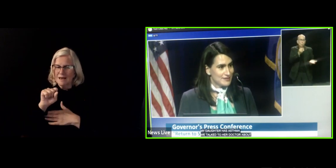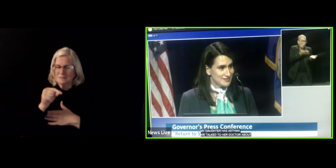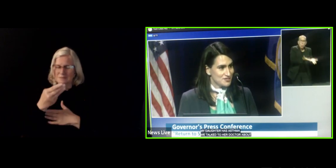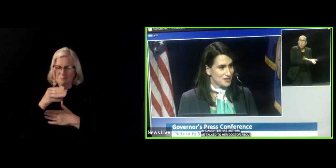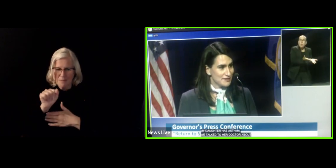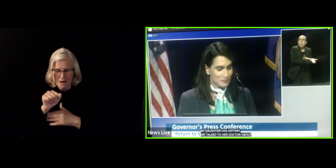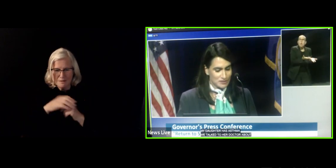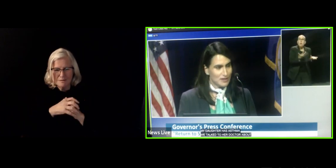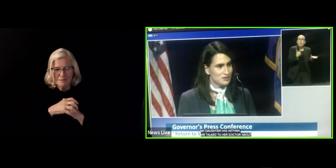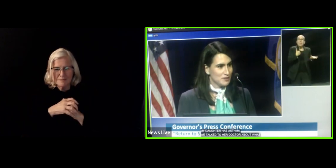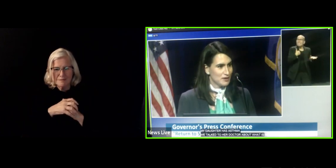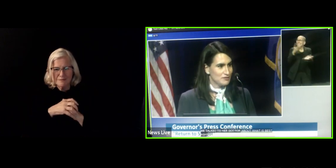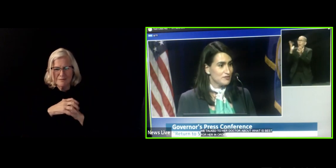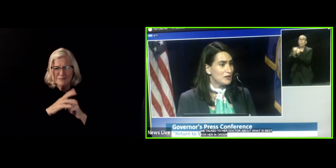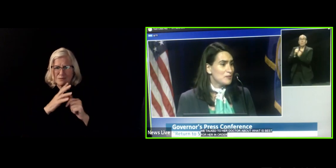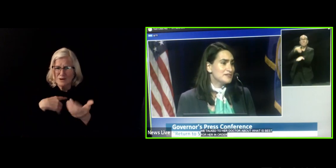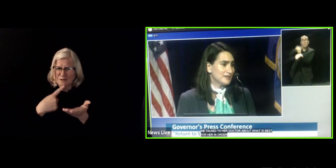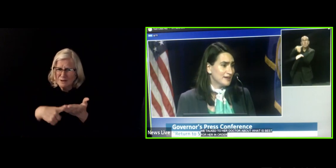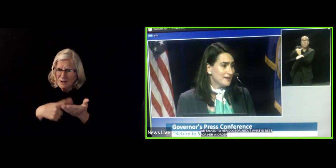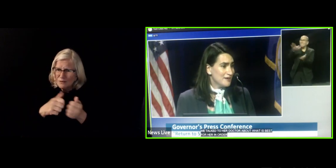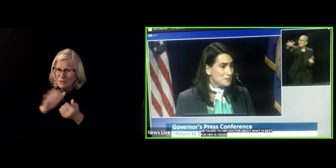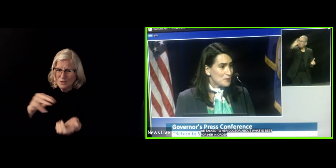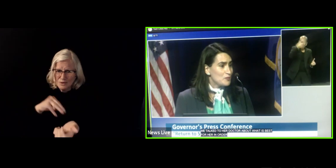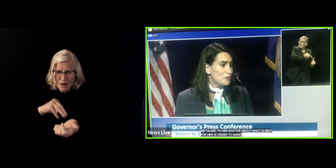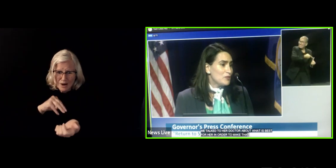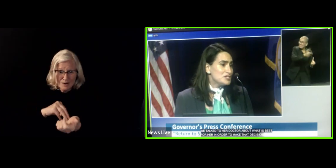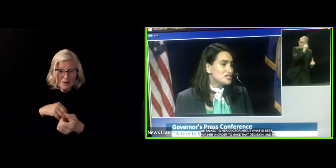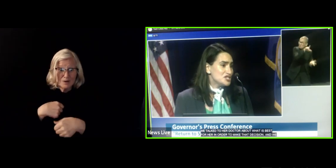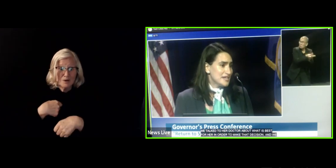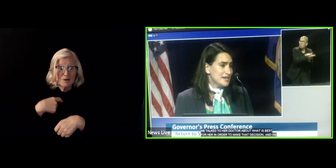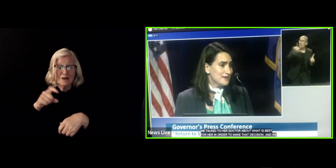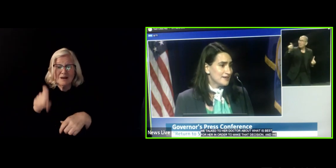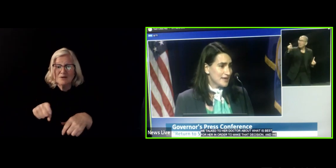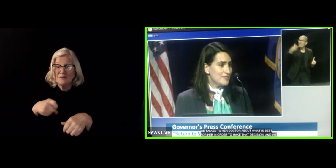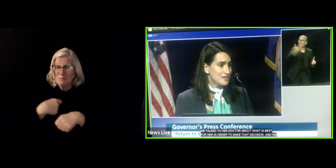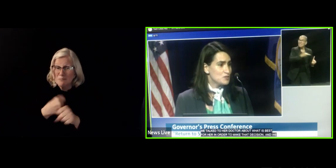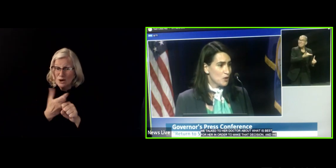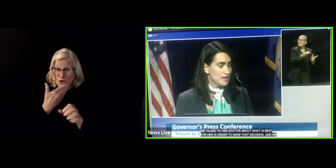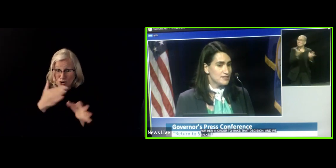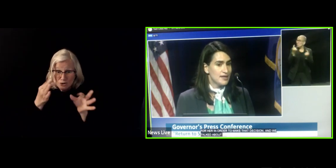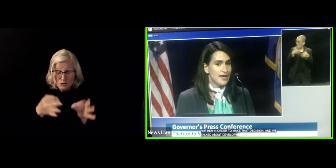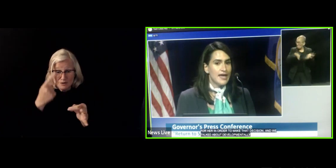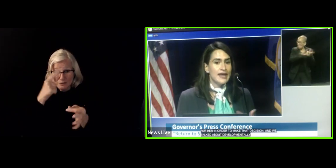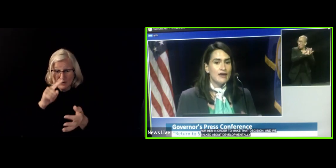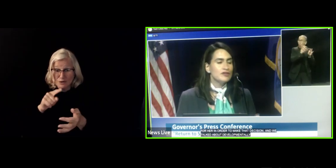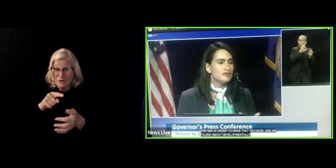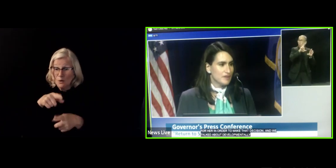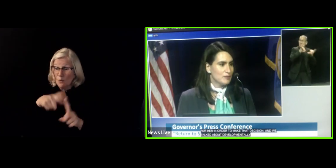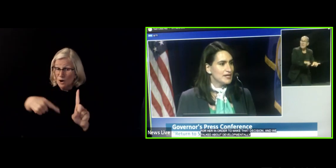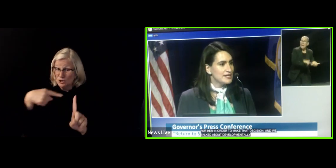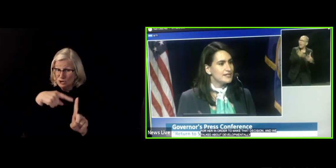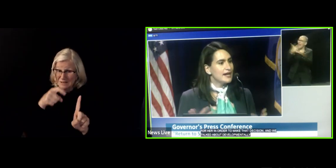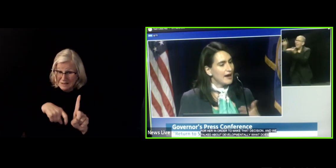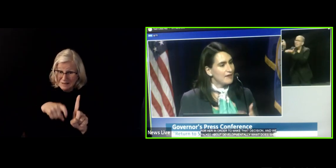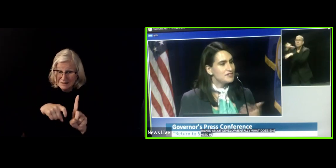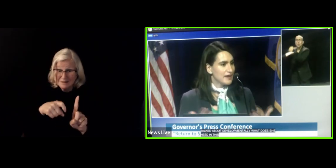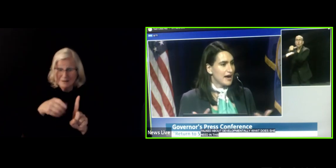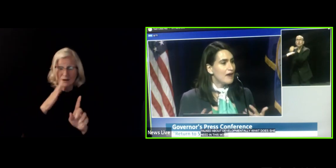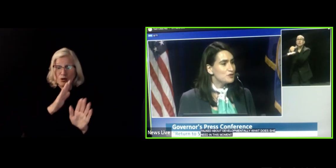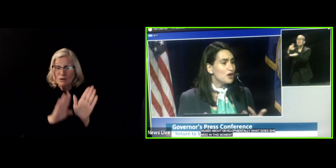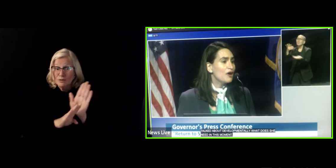that decision. And we talked about developmentally, what does she need in this moment? And every family is going